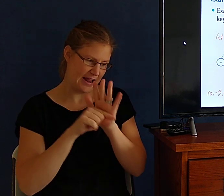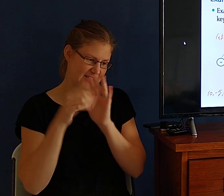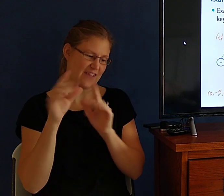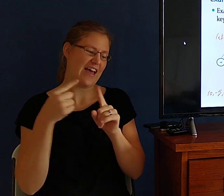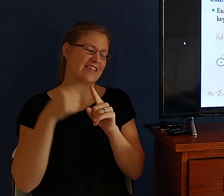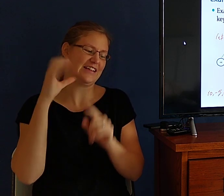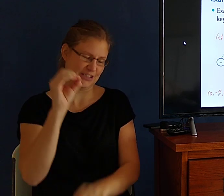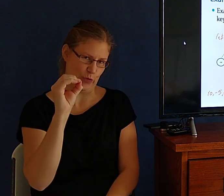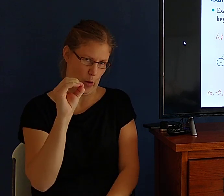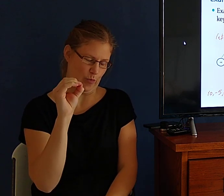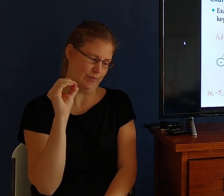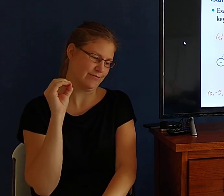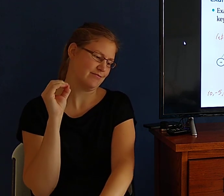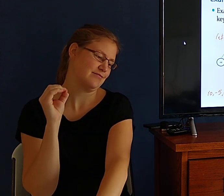0. Okay,